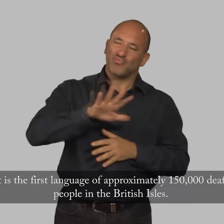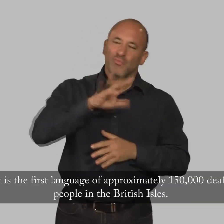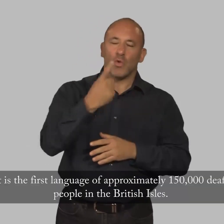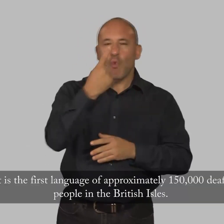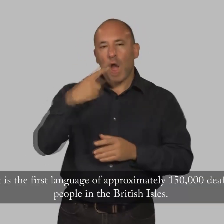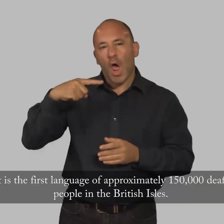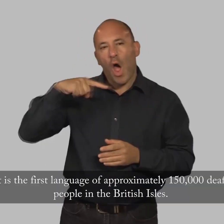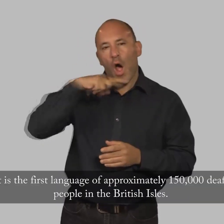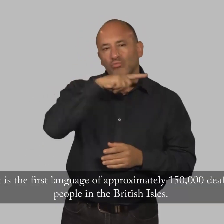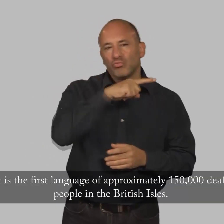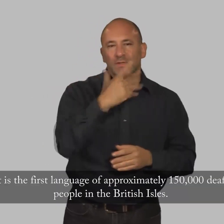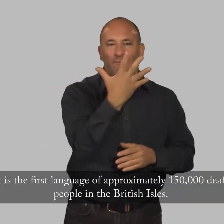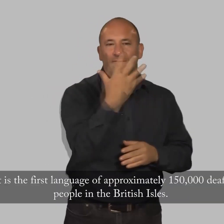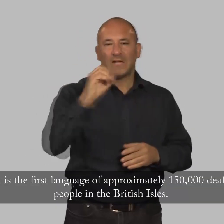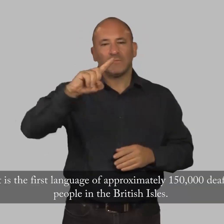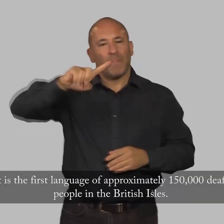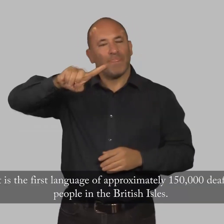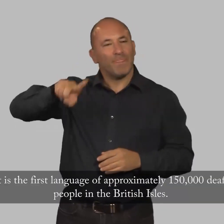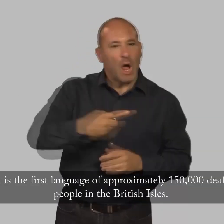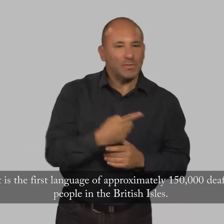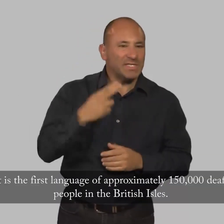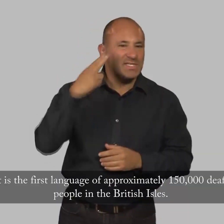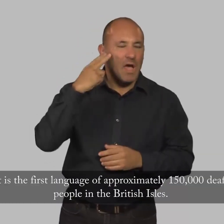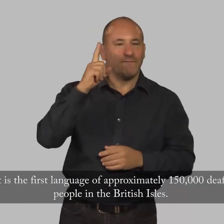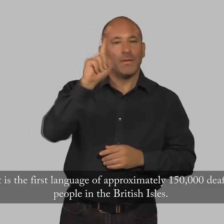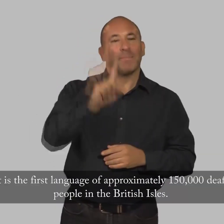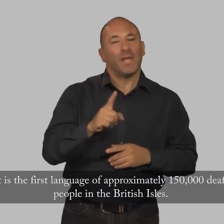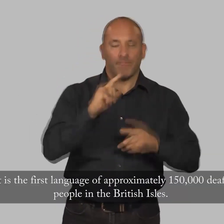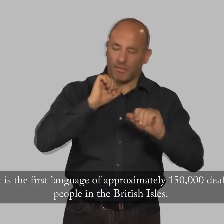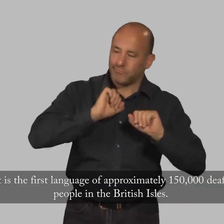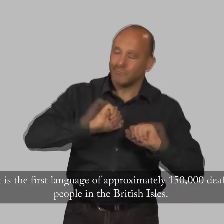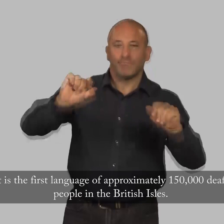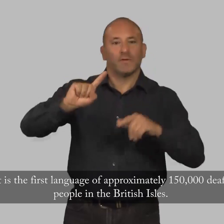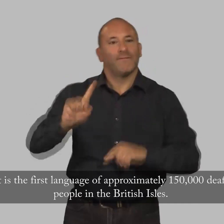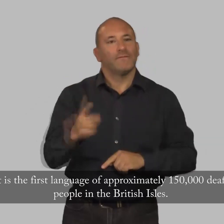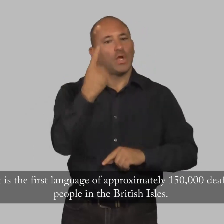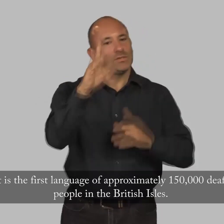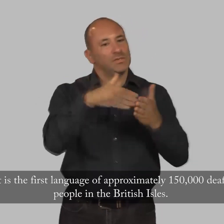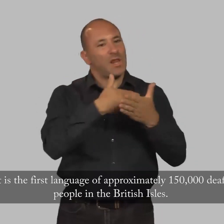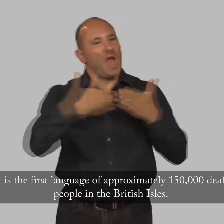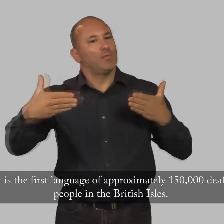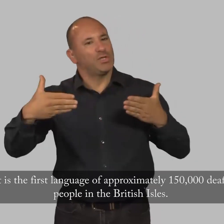It is the first language of approximately 150,000 deaf people in the British Isles.